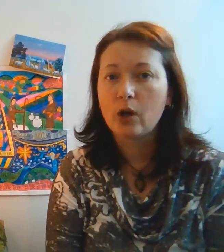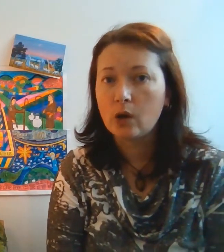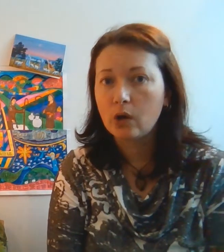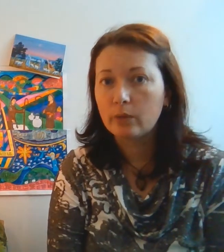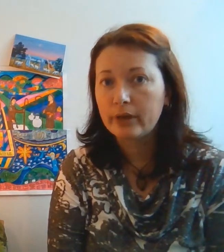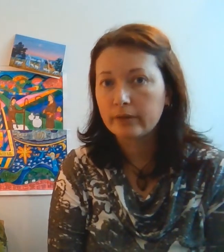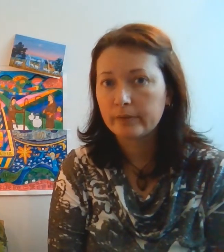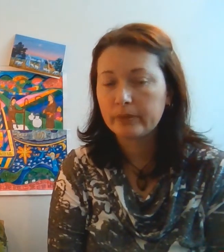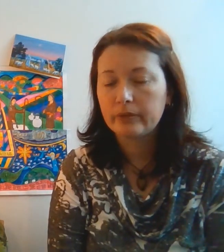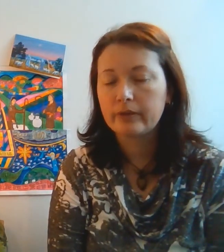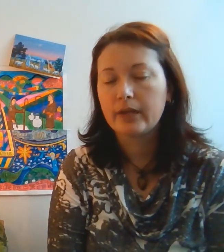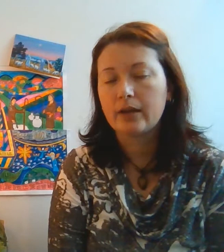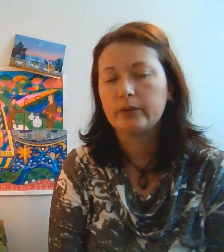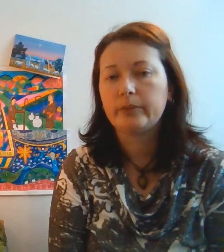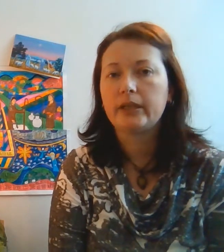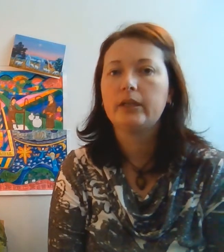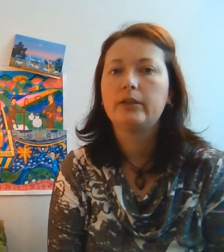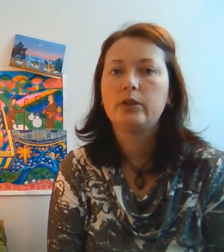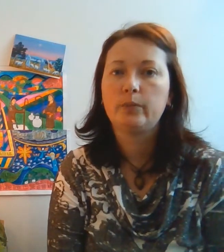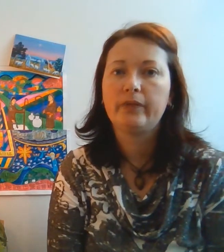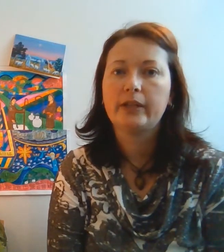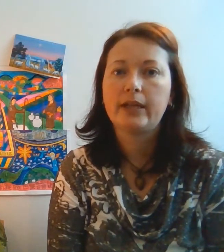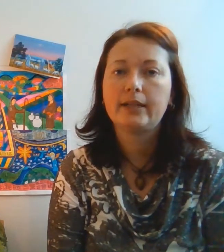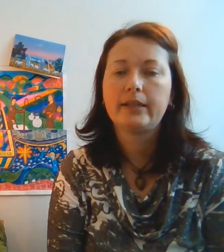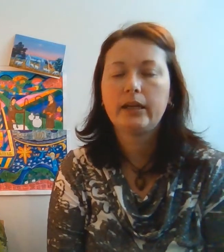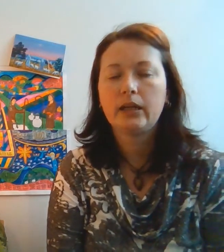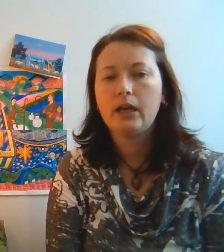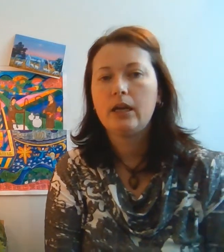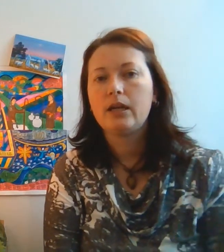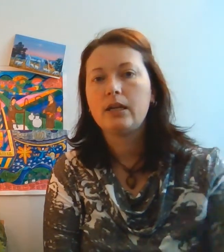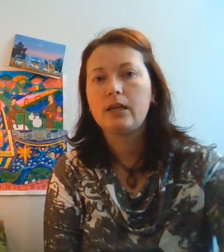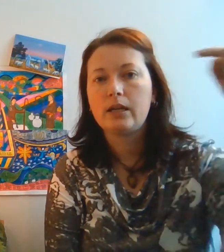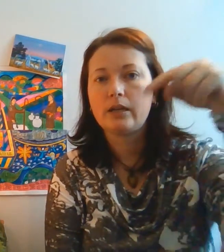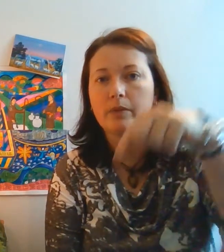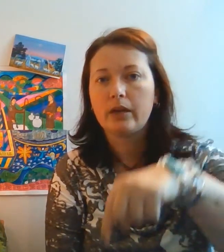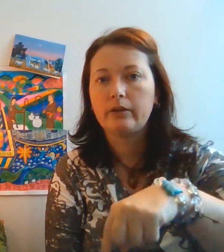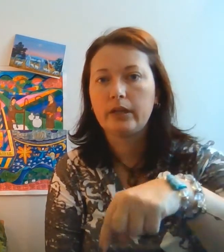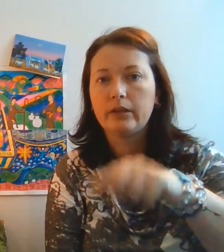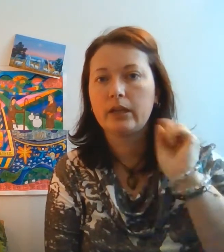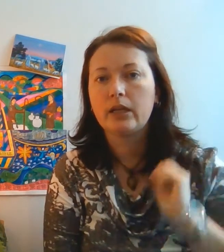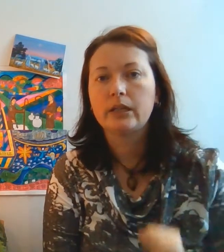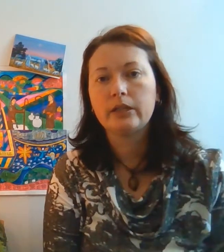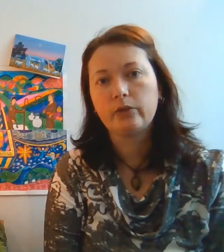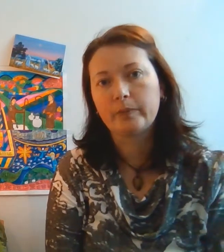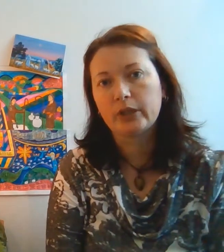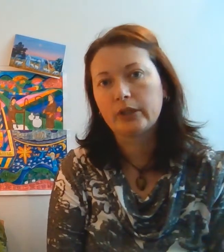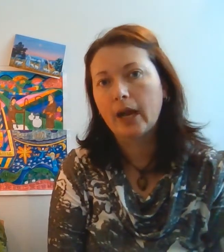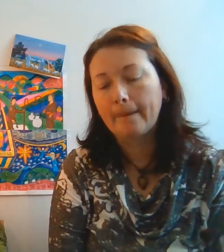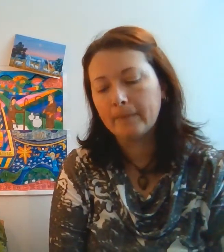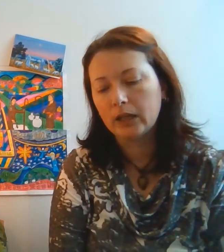all possible, that would be super fantastic. Email in the description